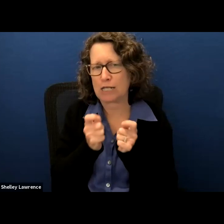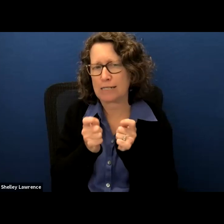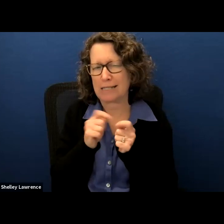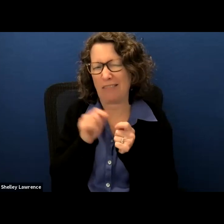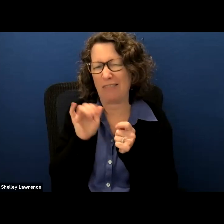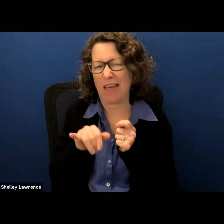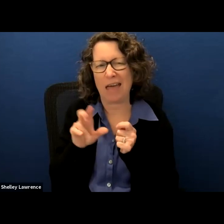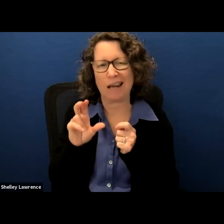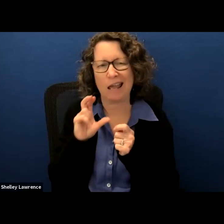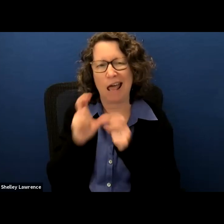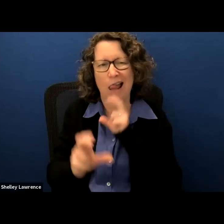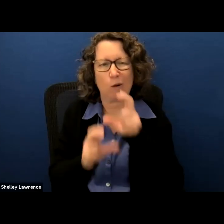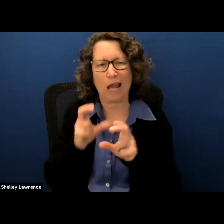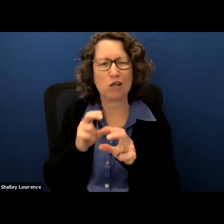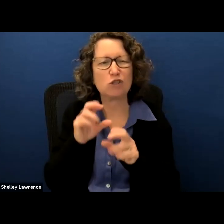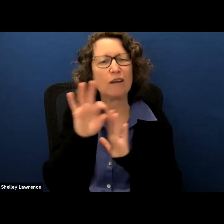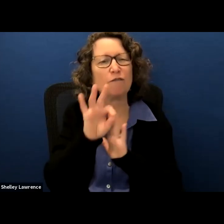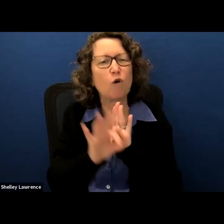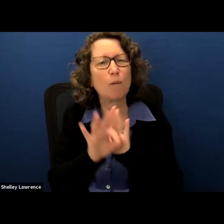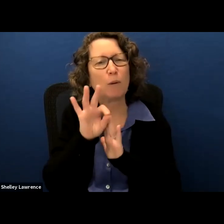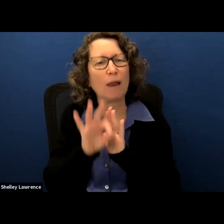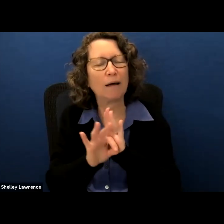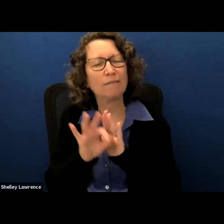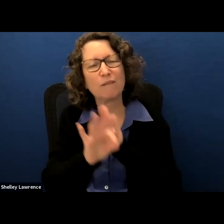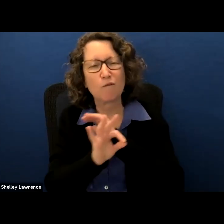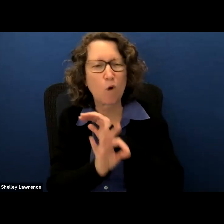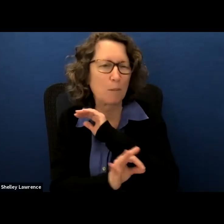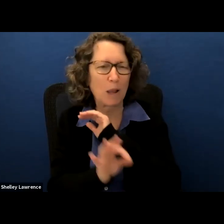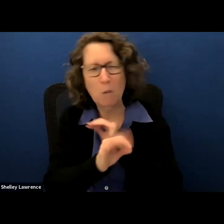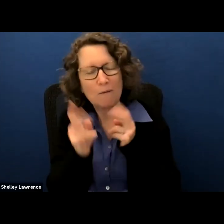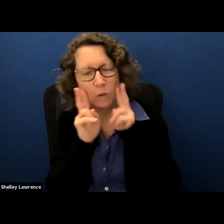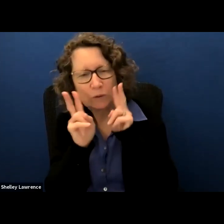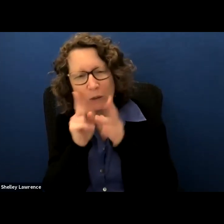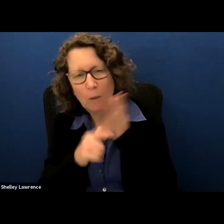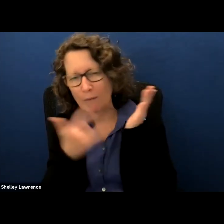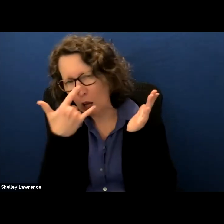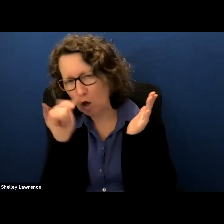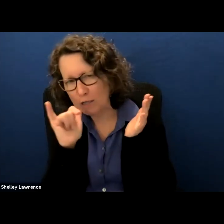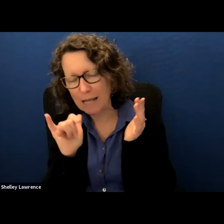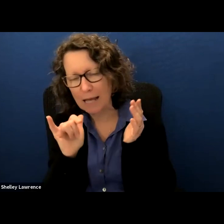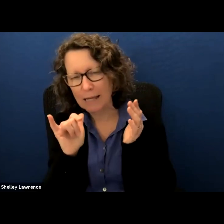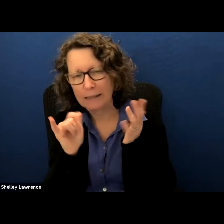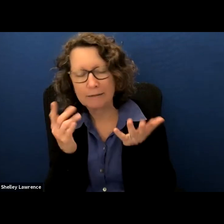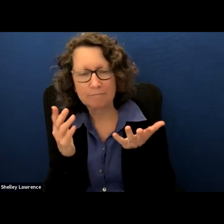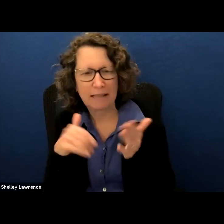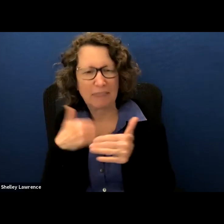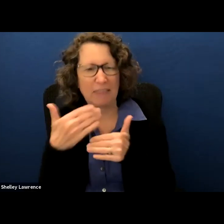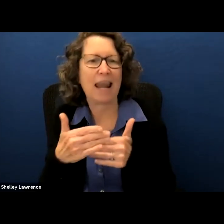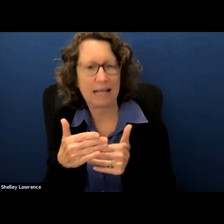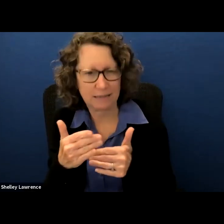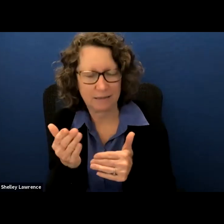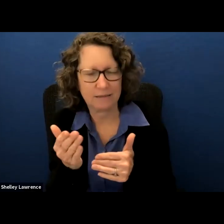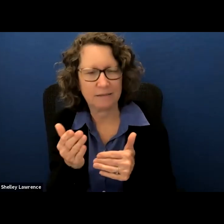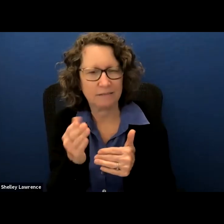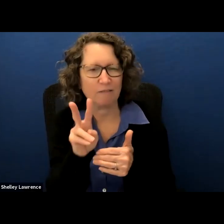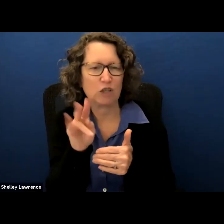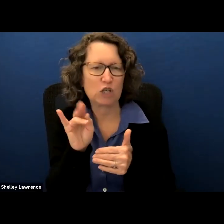in the allocation formula, and we are going to have to wait to see what that looks like in the trailer bill.